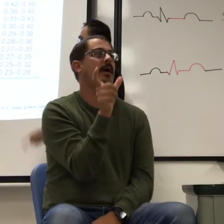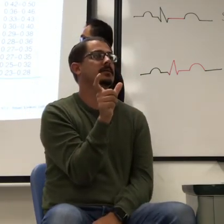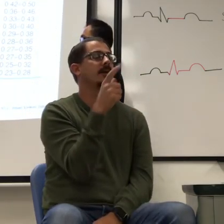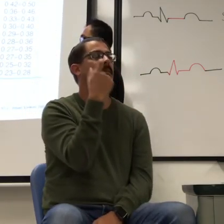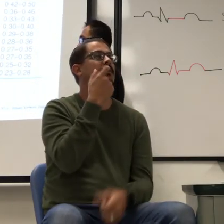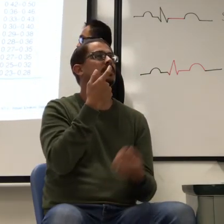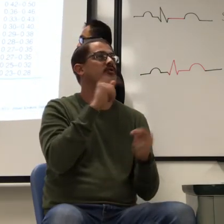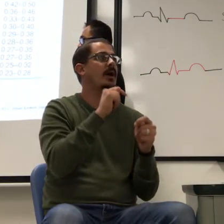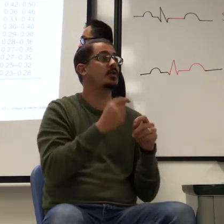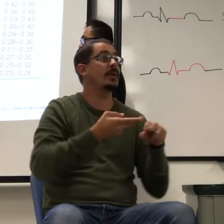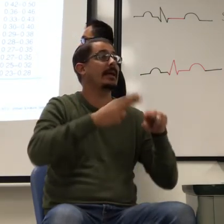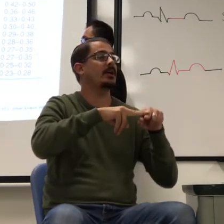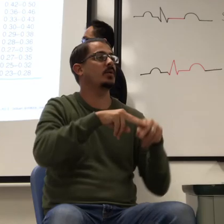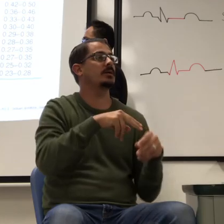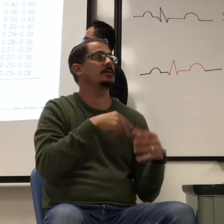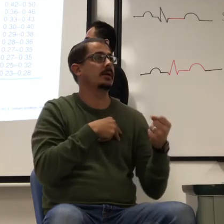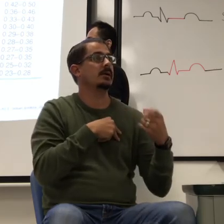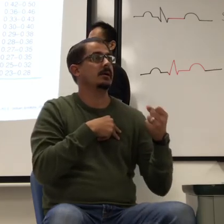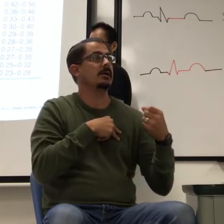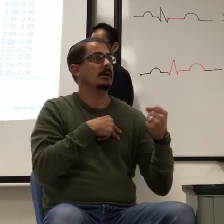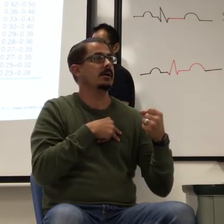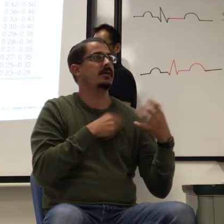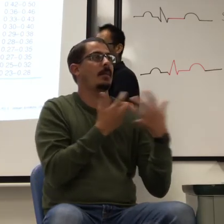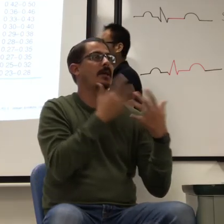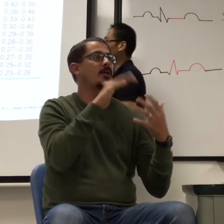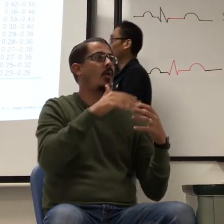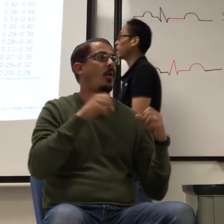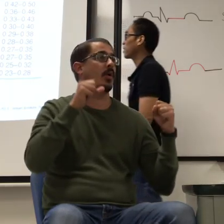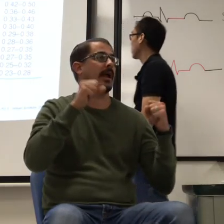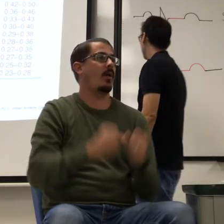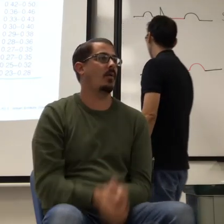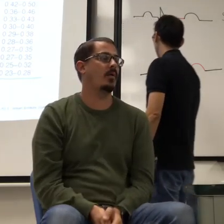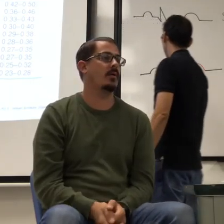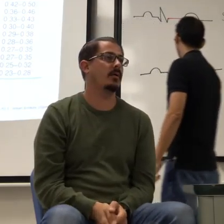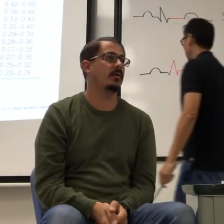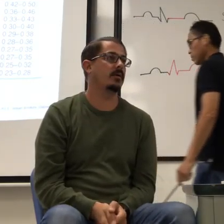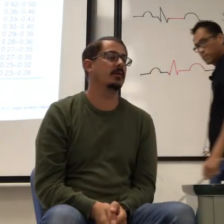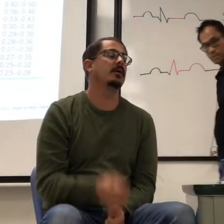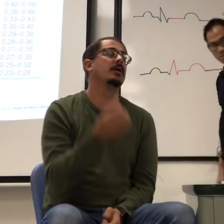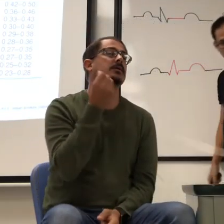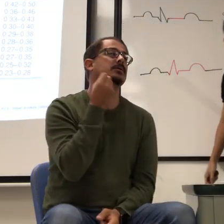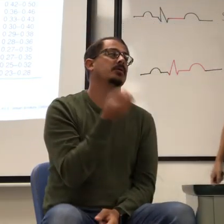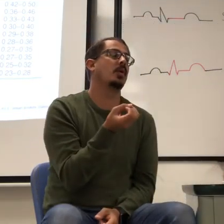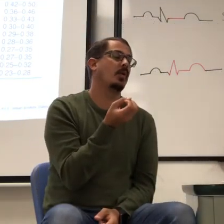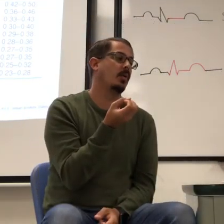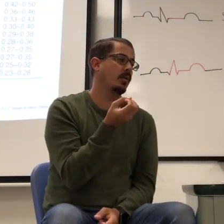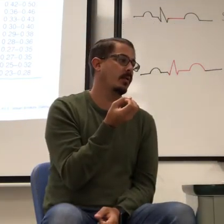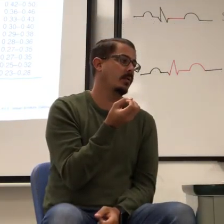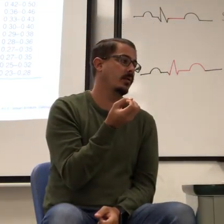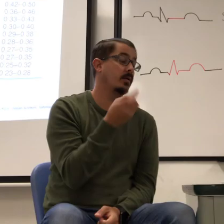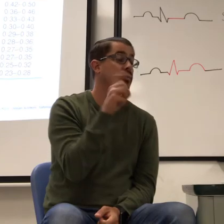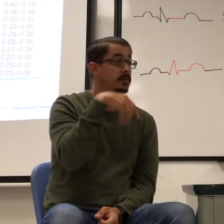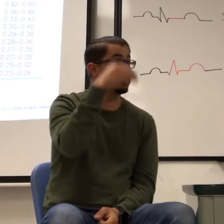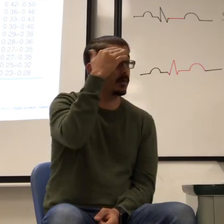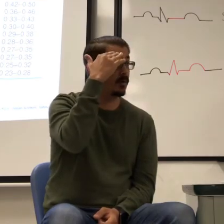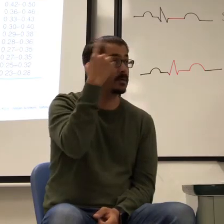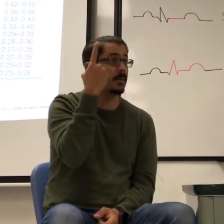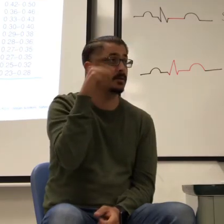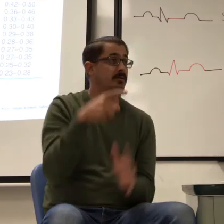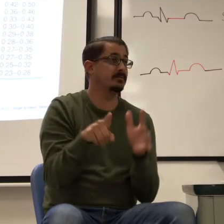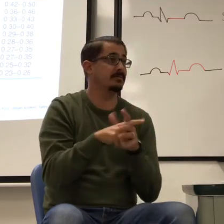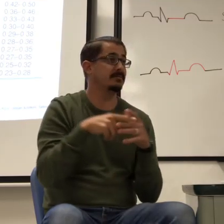trying to increase the cardiac output to meet the metabolic demand of your workout, right? So, we should know it is,